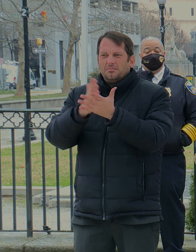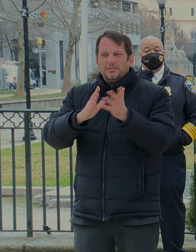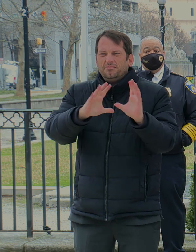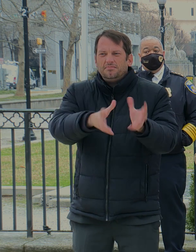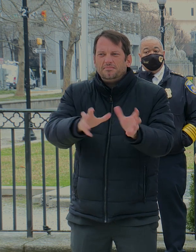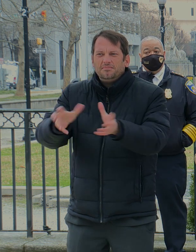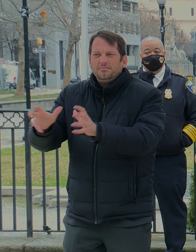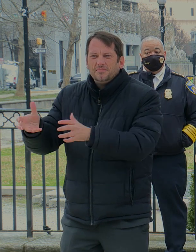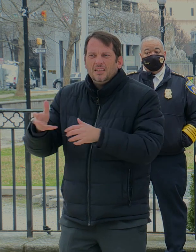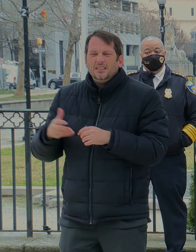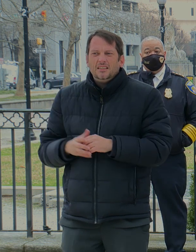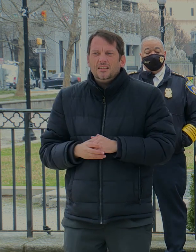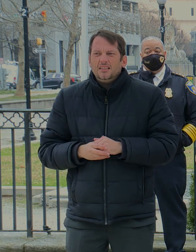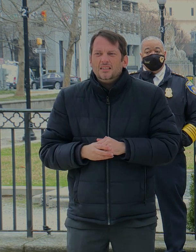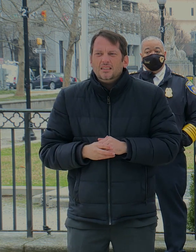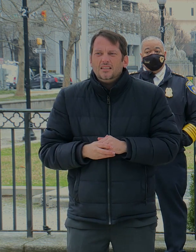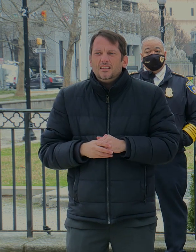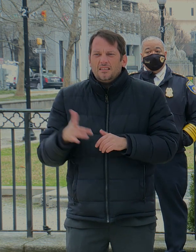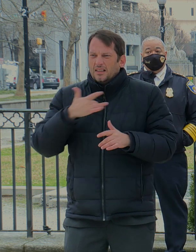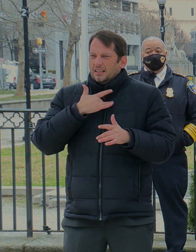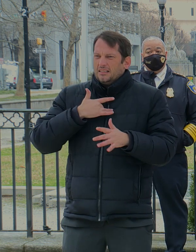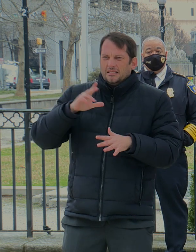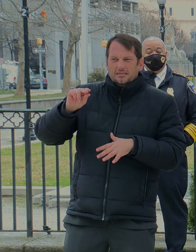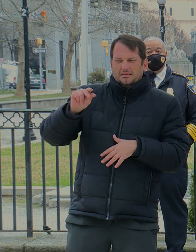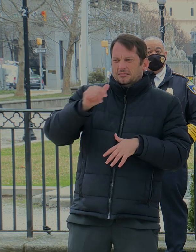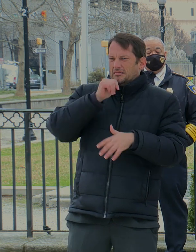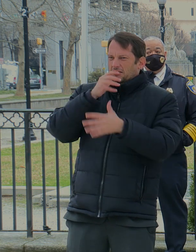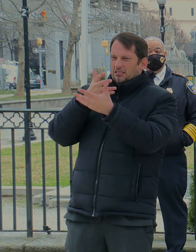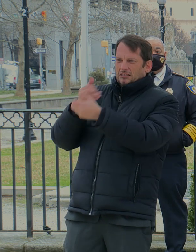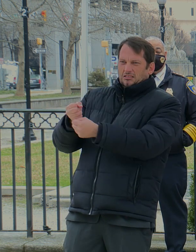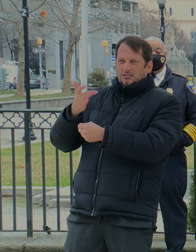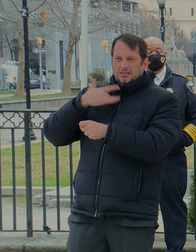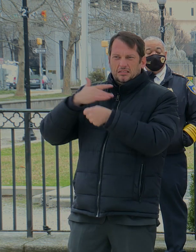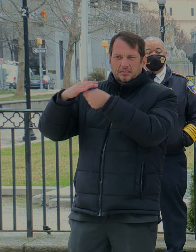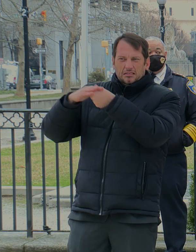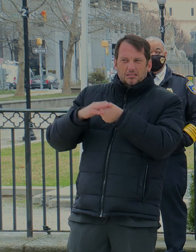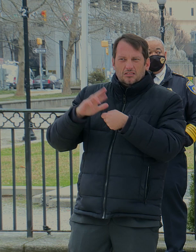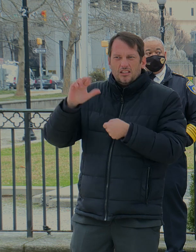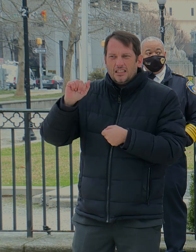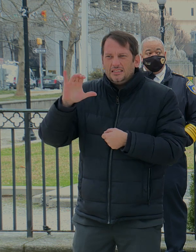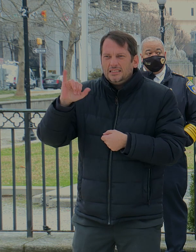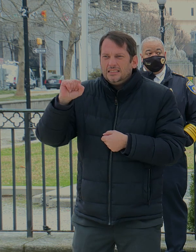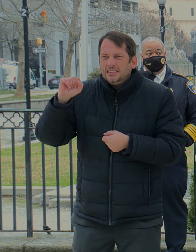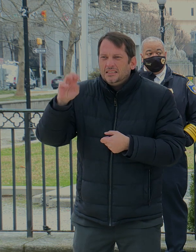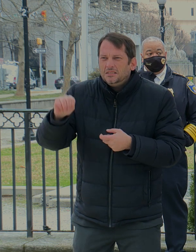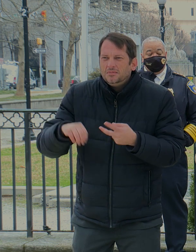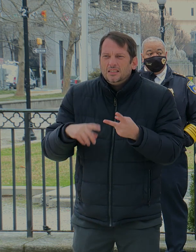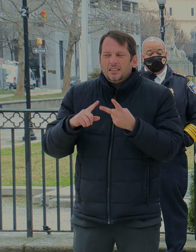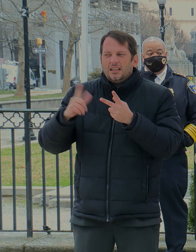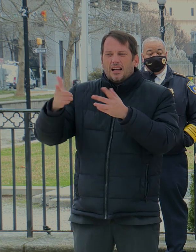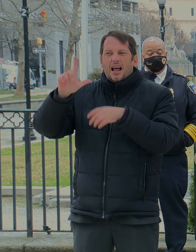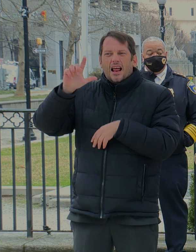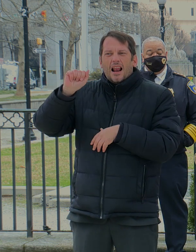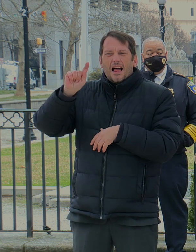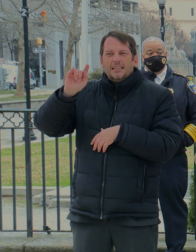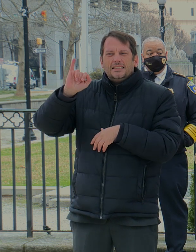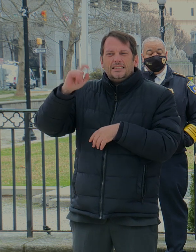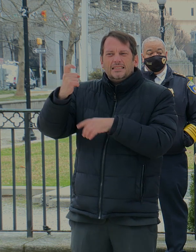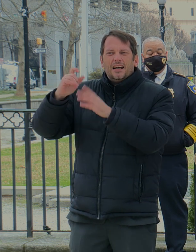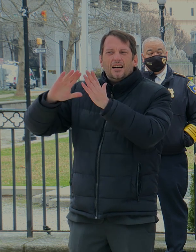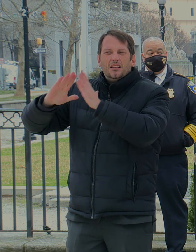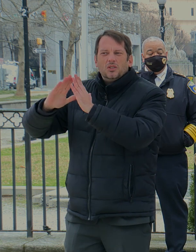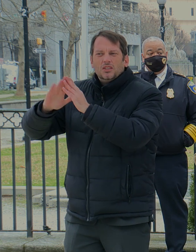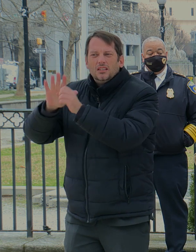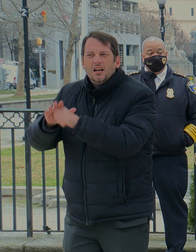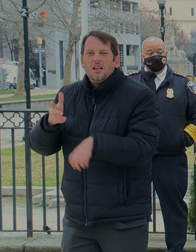structural racism. We know that there's also concern in the Latinx community. We know there's concern with parents with children. So I think the hesitation